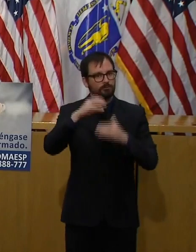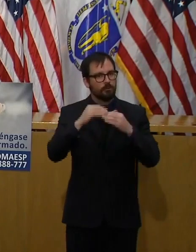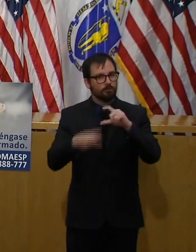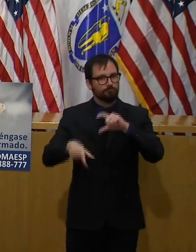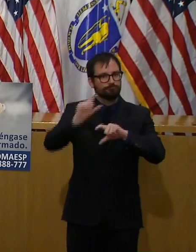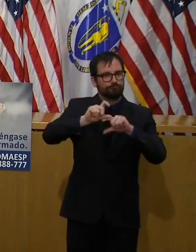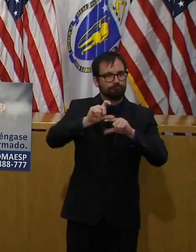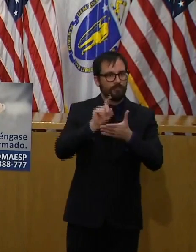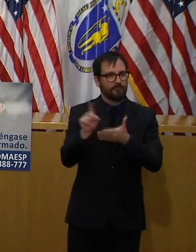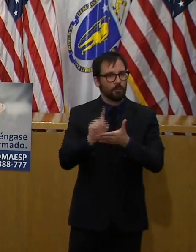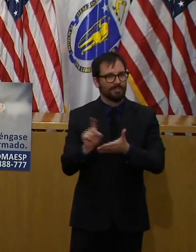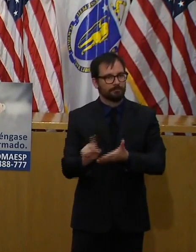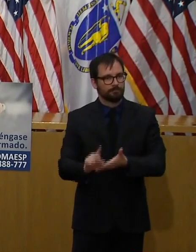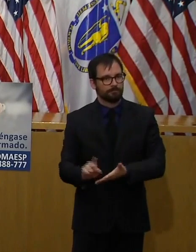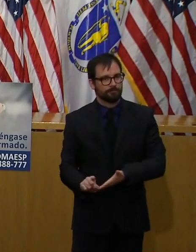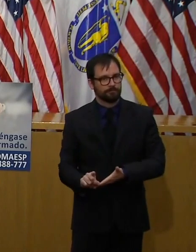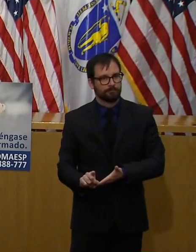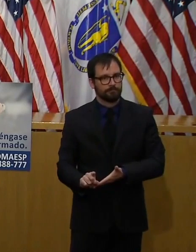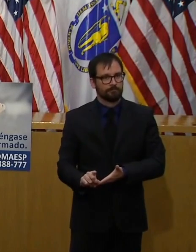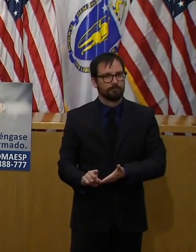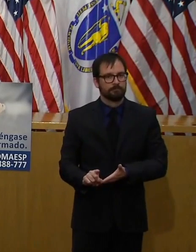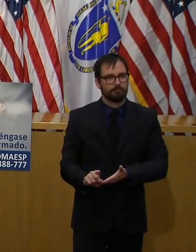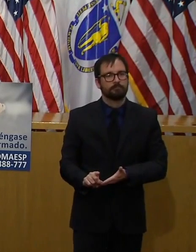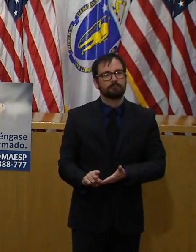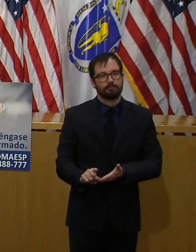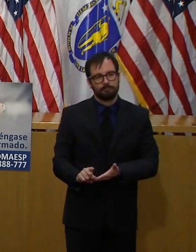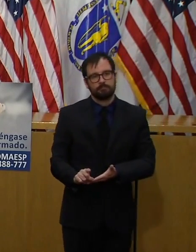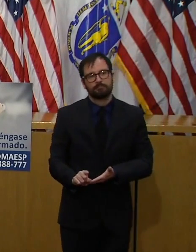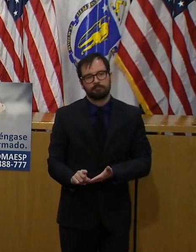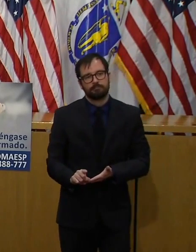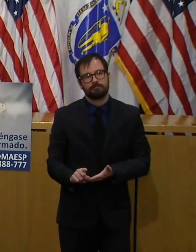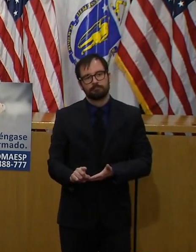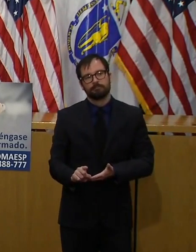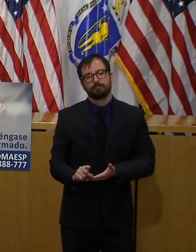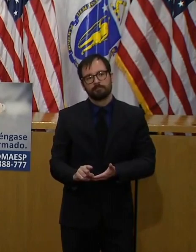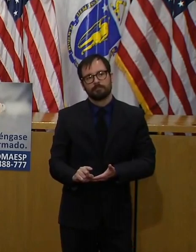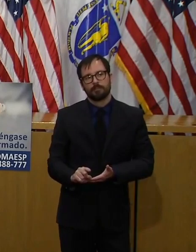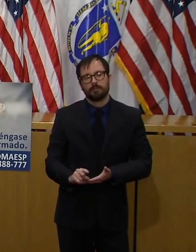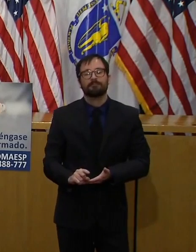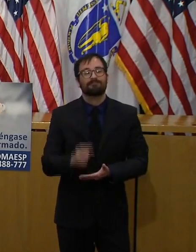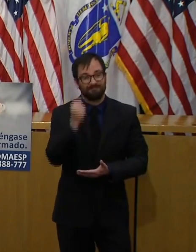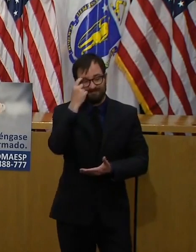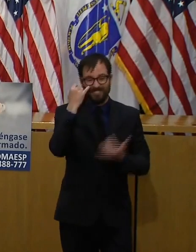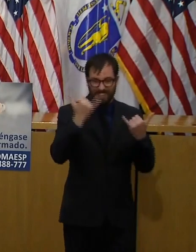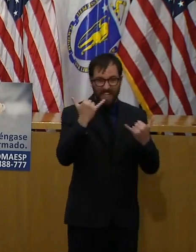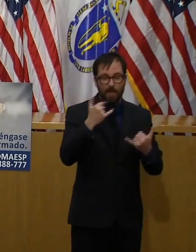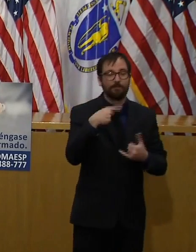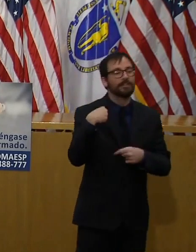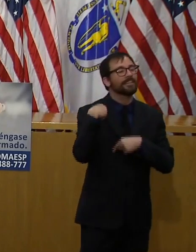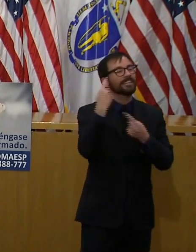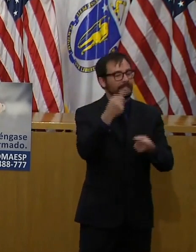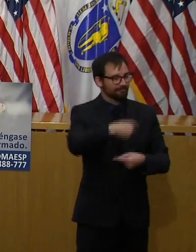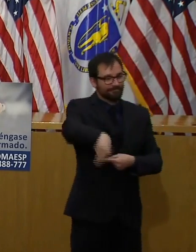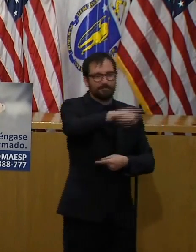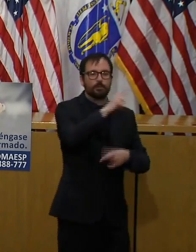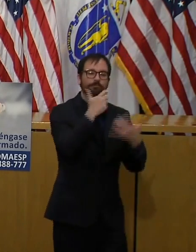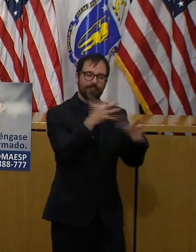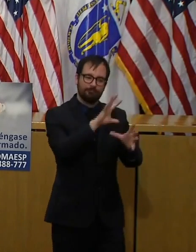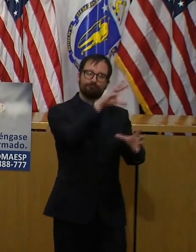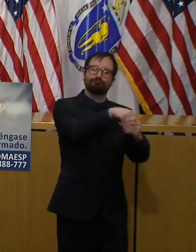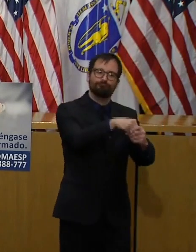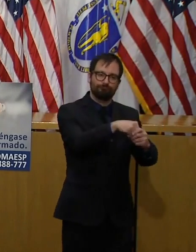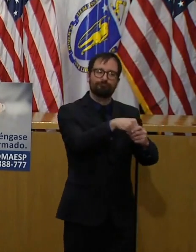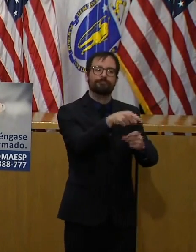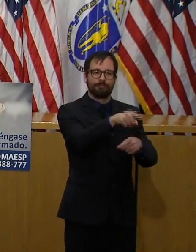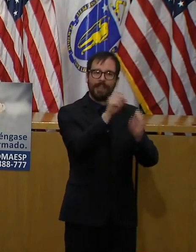system, like the self-employed or gig economy workers. That system is being refined and tested so that we can launch it as soon as possible to